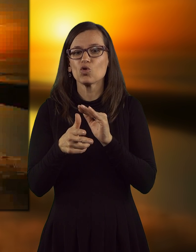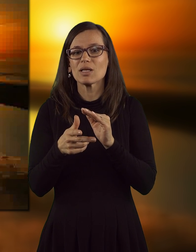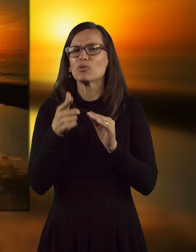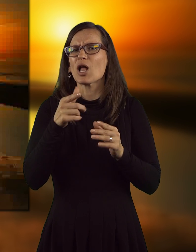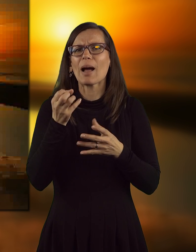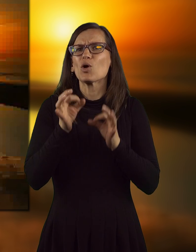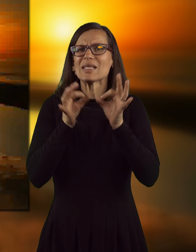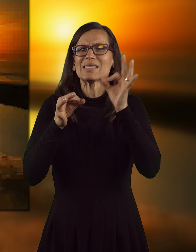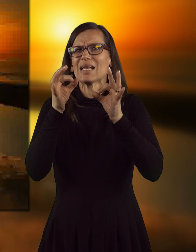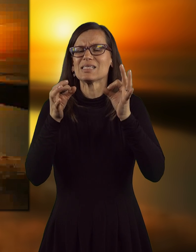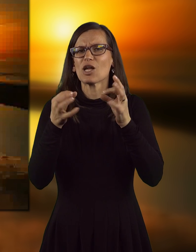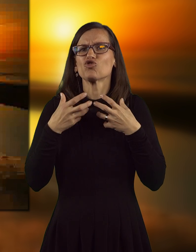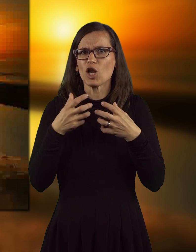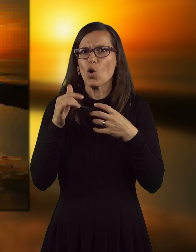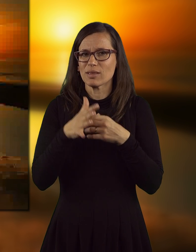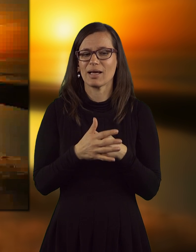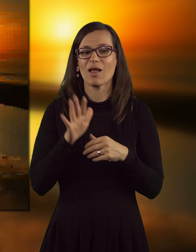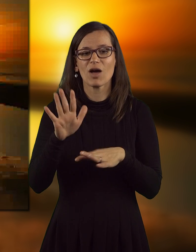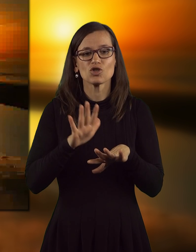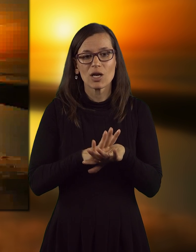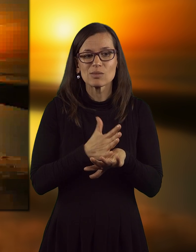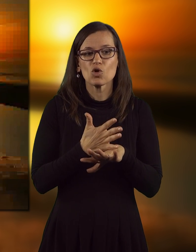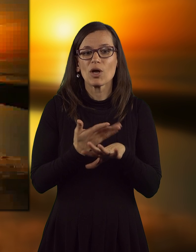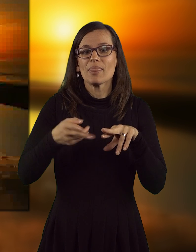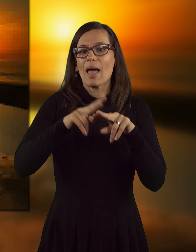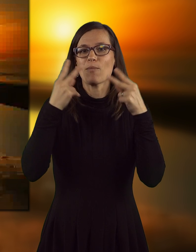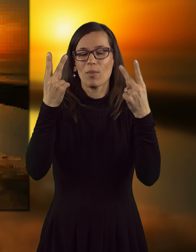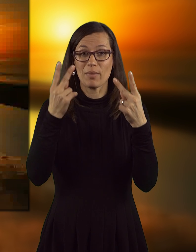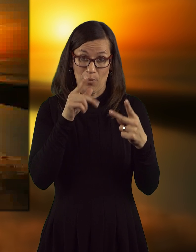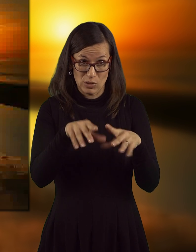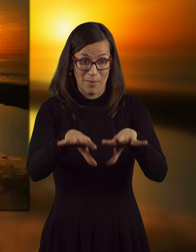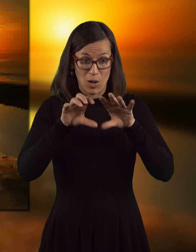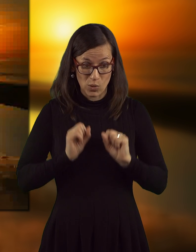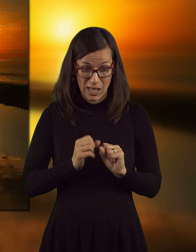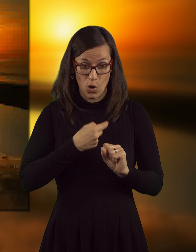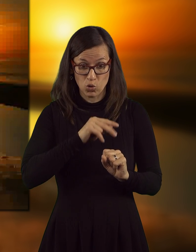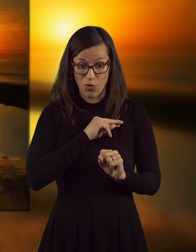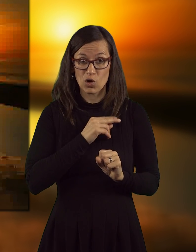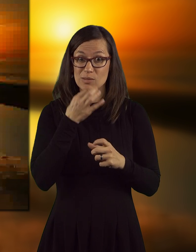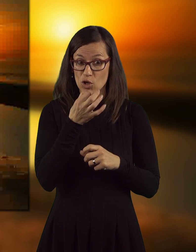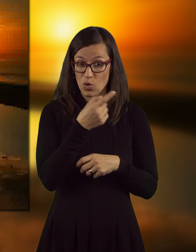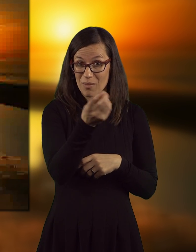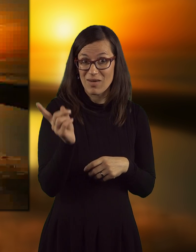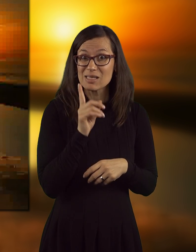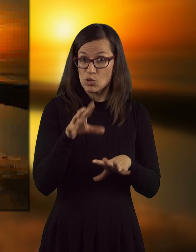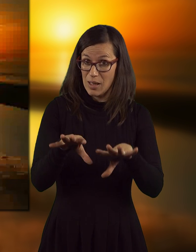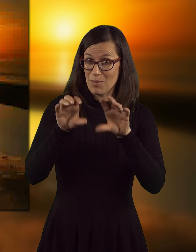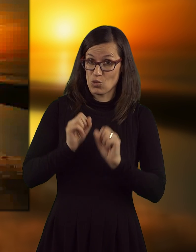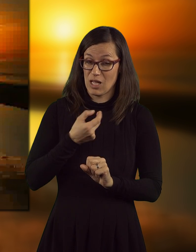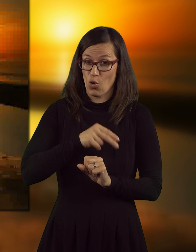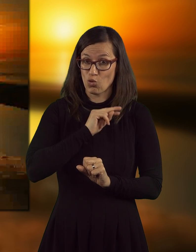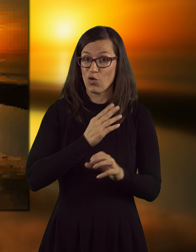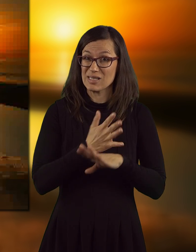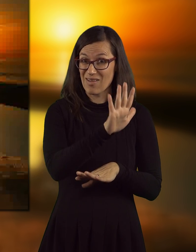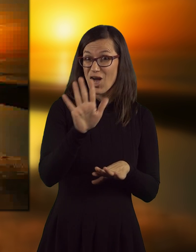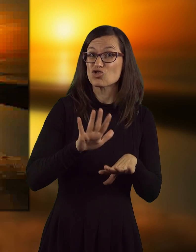cells of your body want it to go. In other words, your mood matters most. Will you take we're asking you, will you take